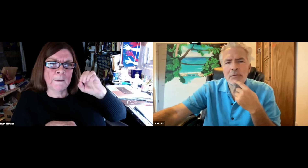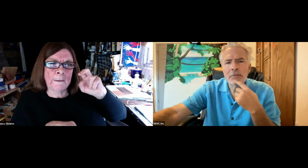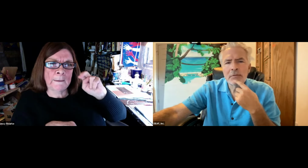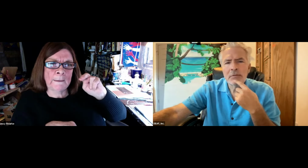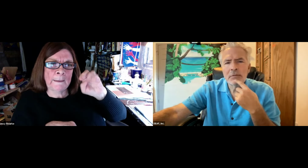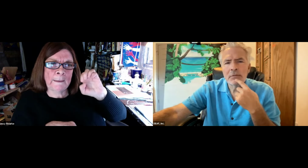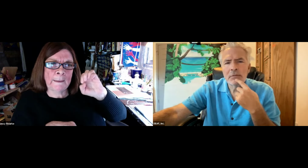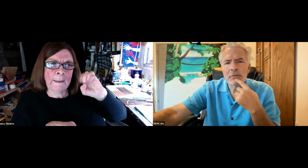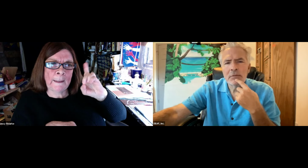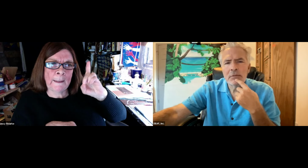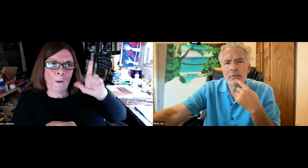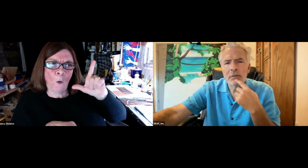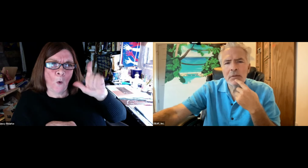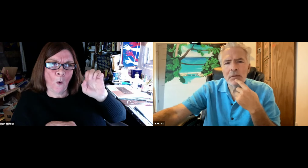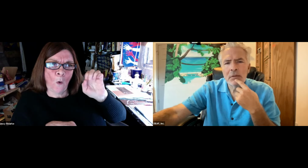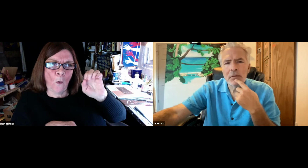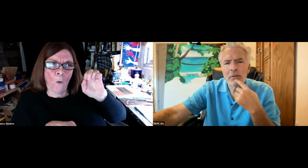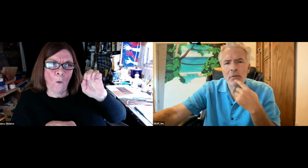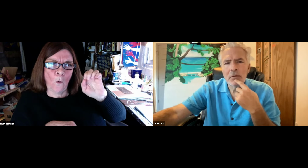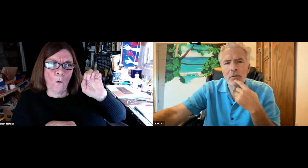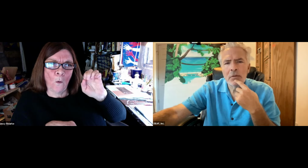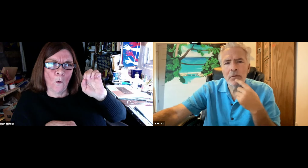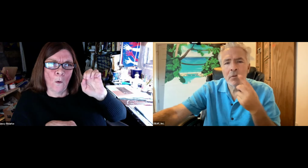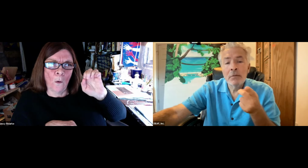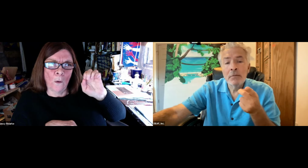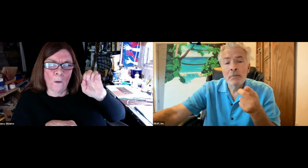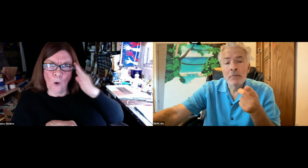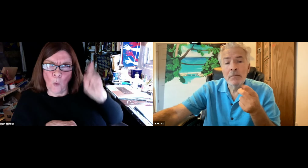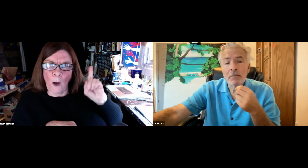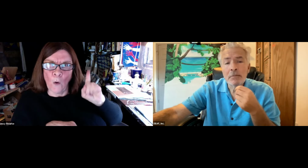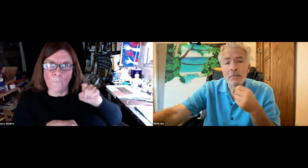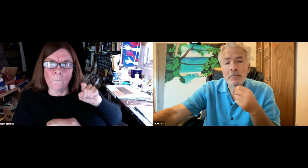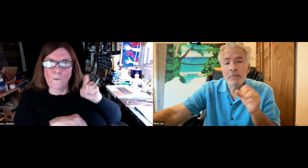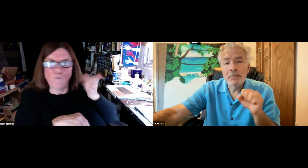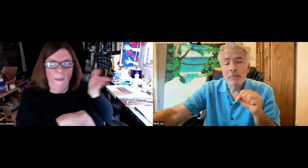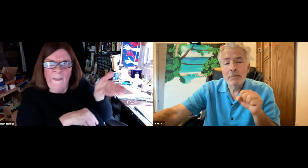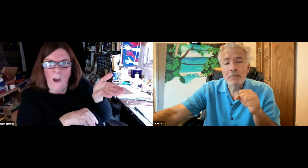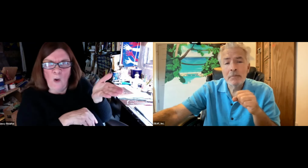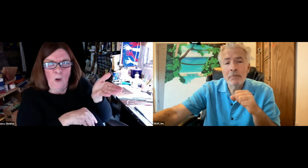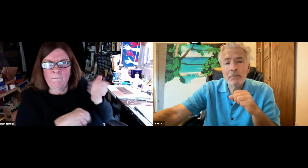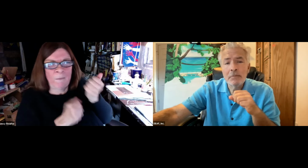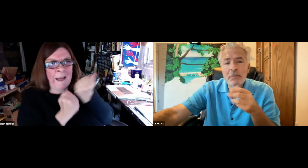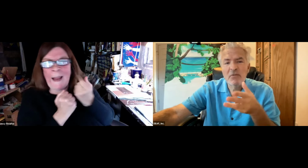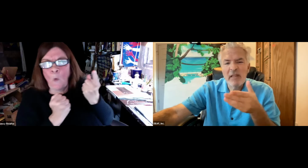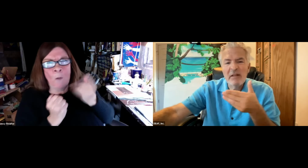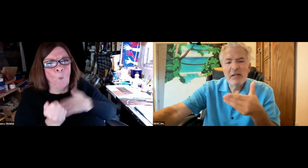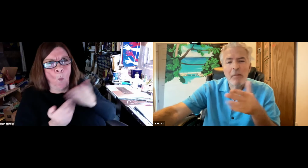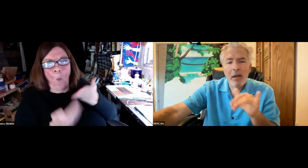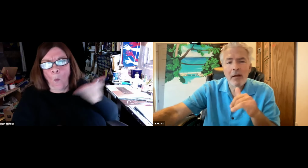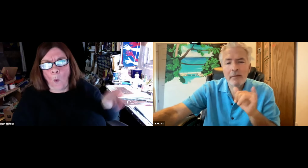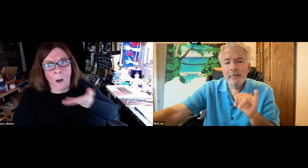right on, actually really close to the Space Needle in Seattle. Do you know where that's at, the Space Needle?